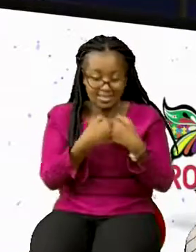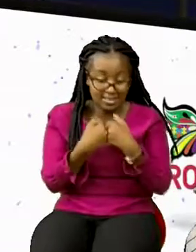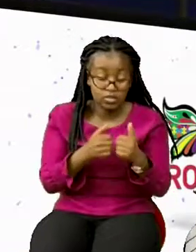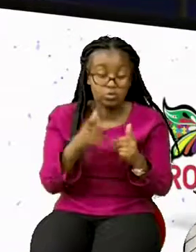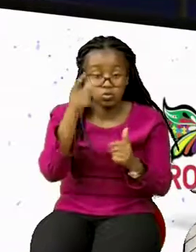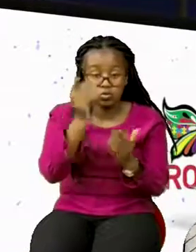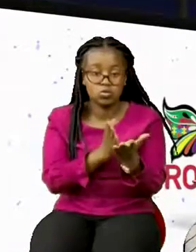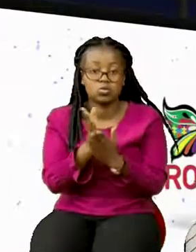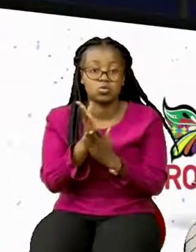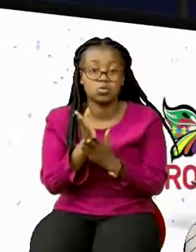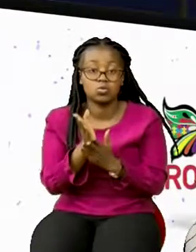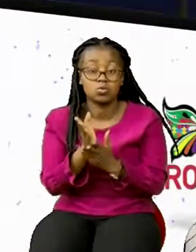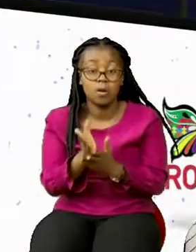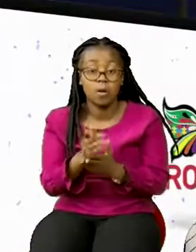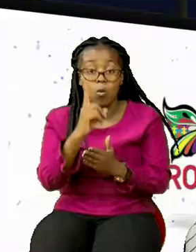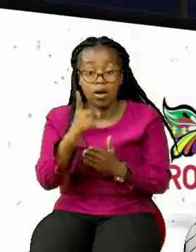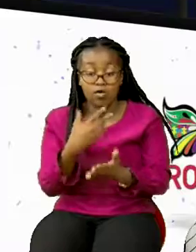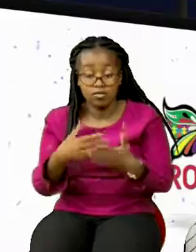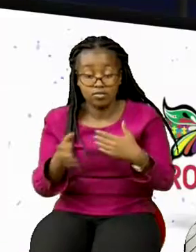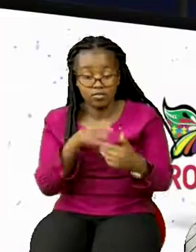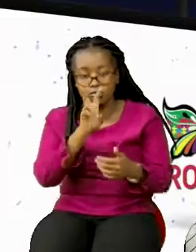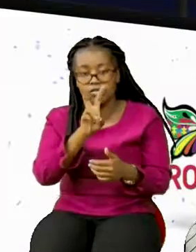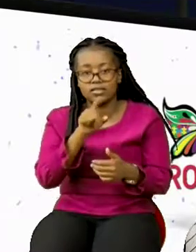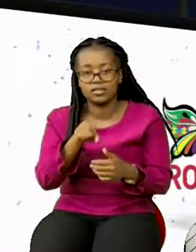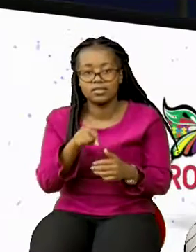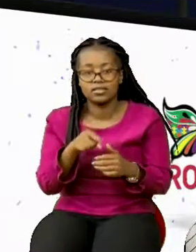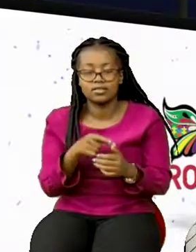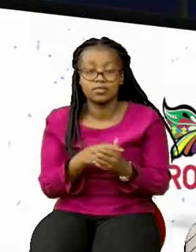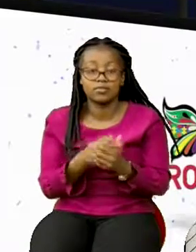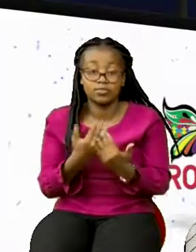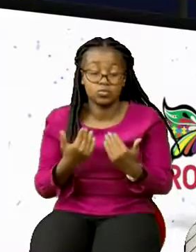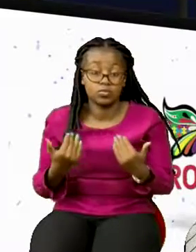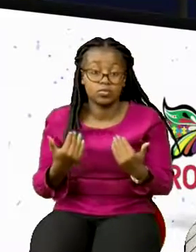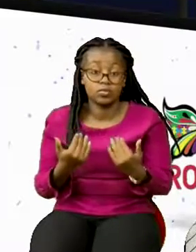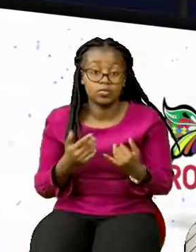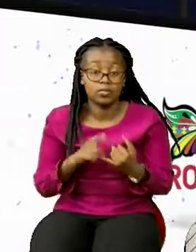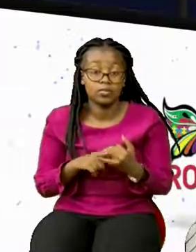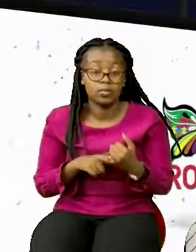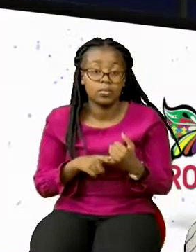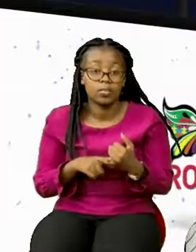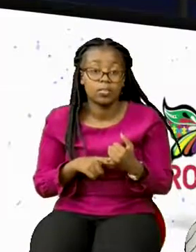child goes through. So one of the signs that you see in dyslexic children is